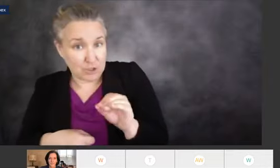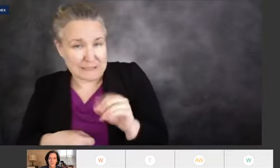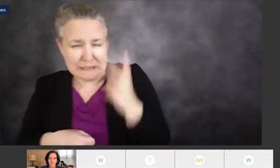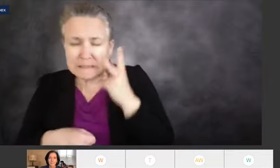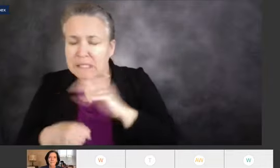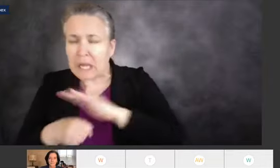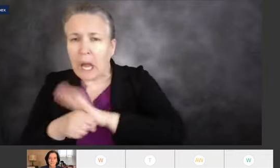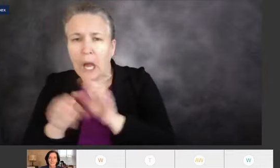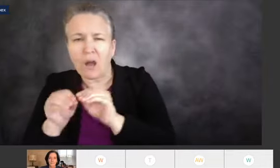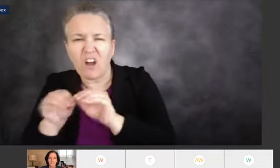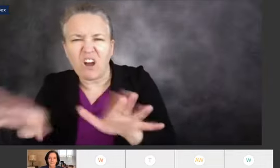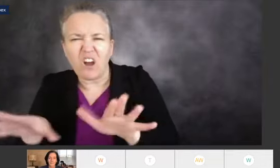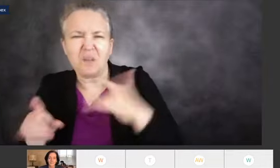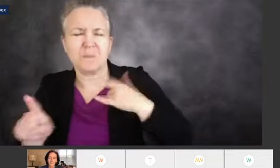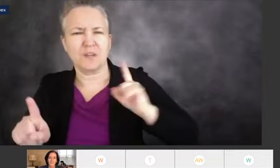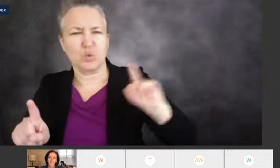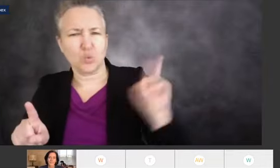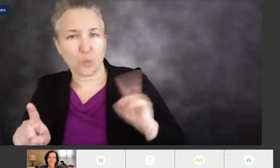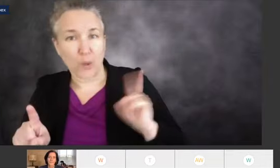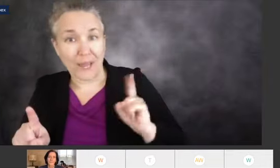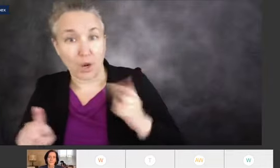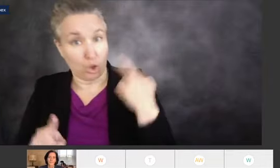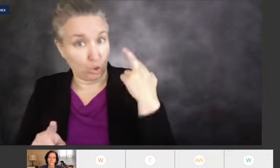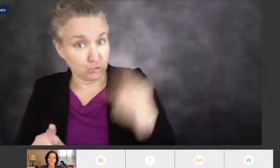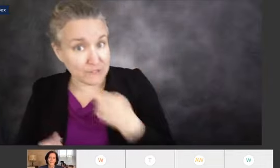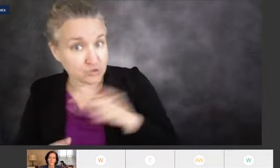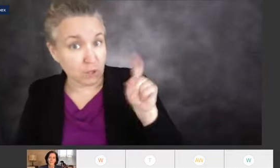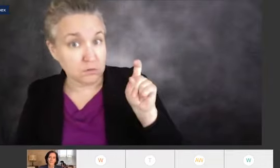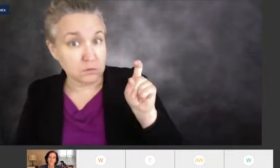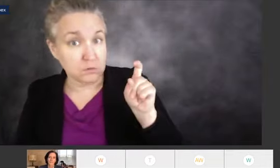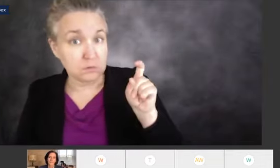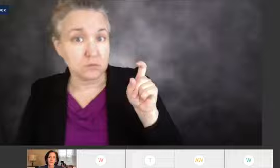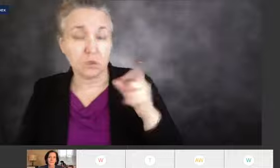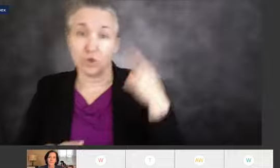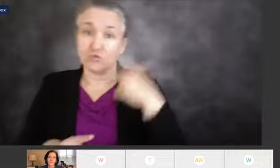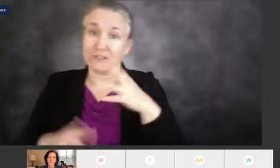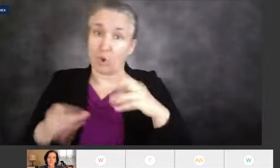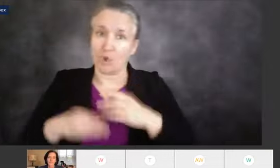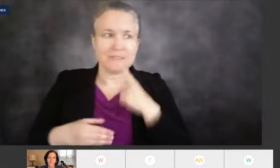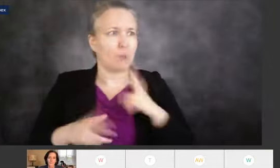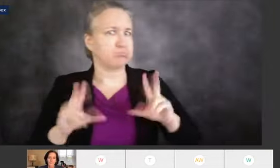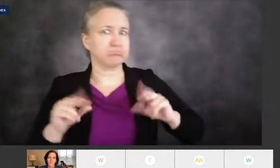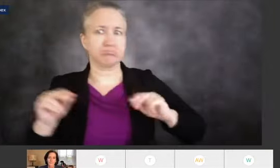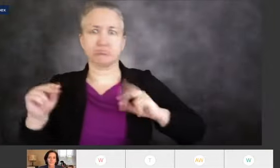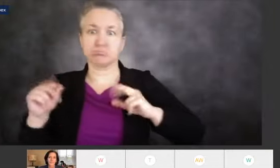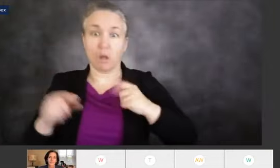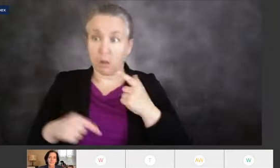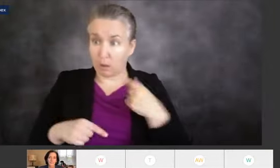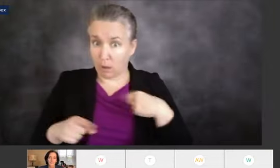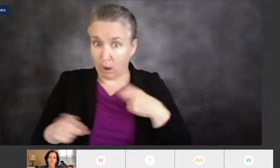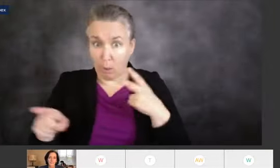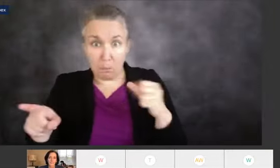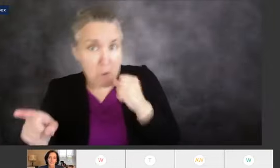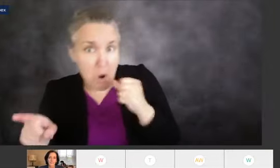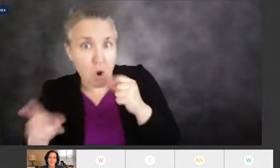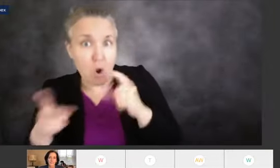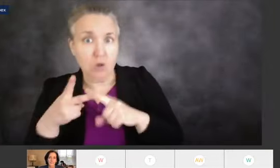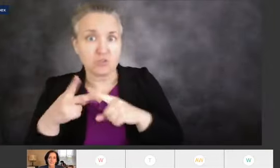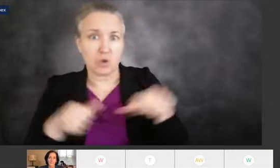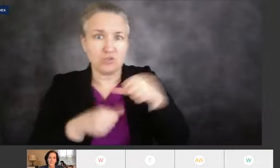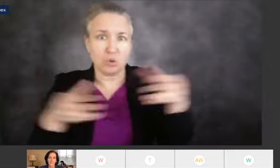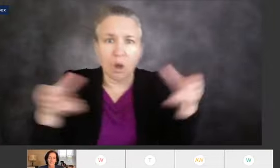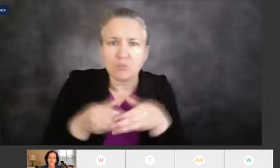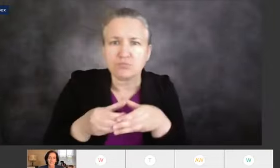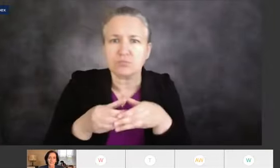transmission. Are we seeing issues in restaurants? Because restaurant owners say that we are not. Are we seeing bars? Are we seeing social gatherings? What's